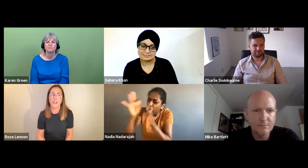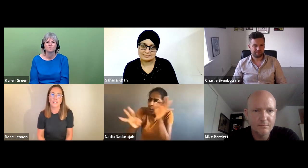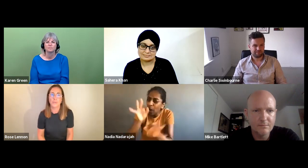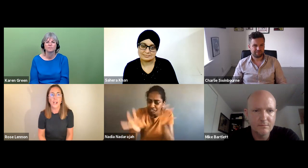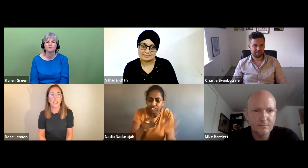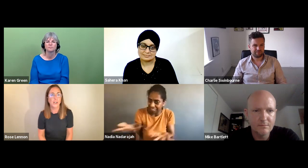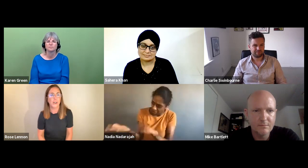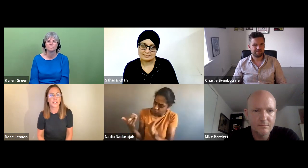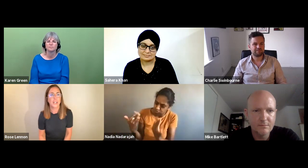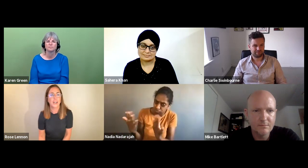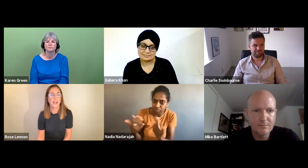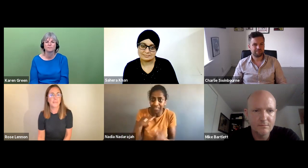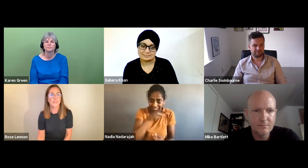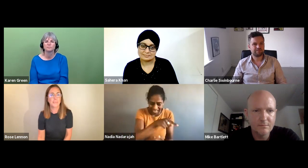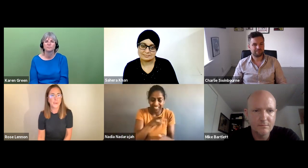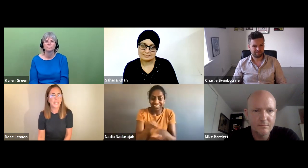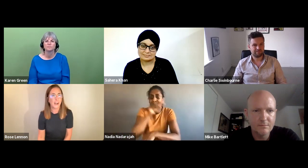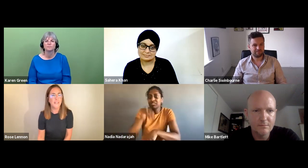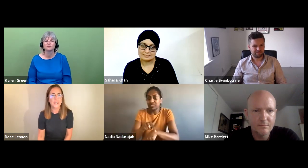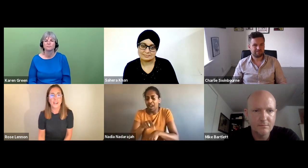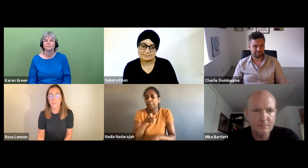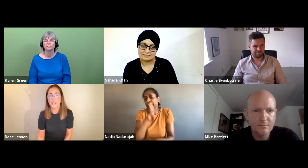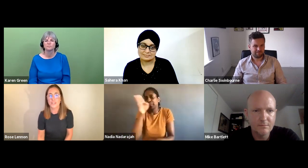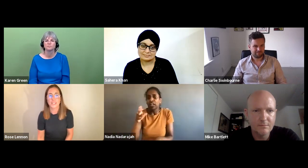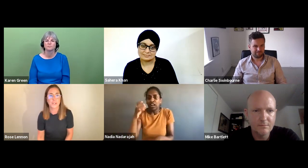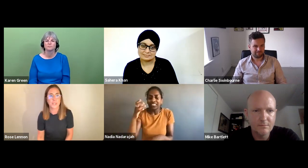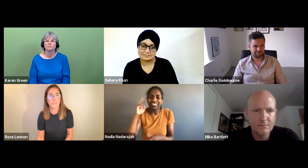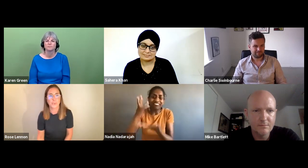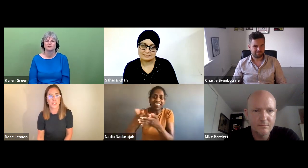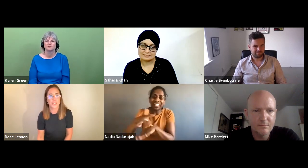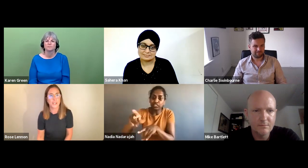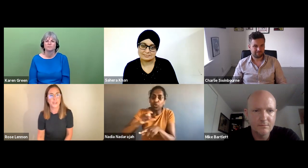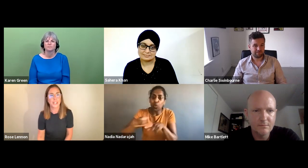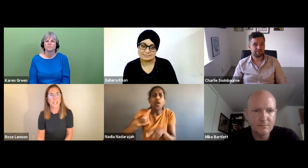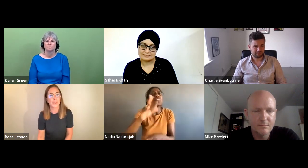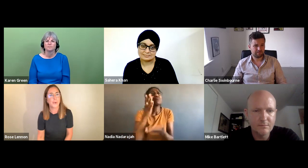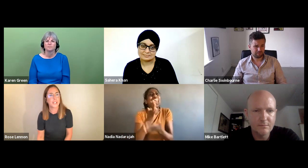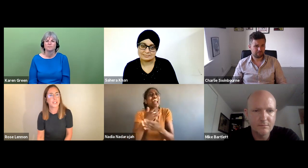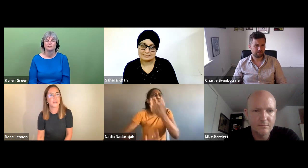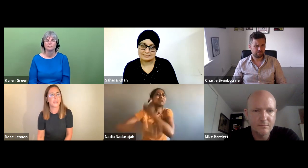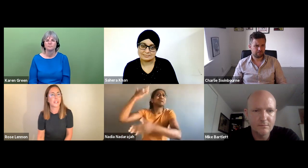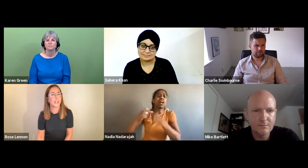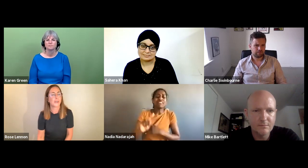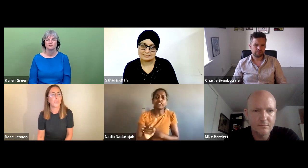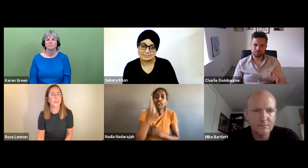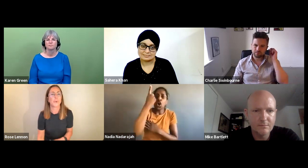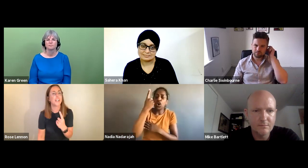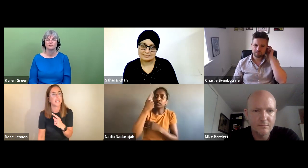learned quite a lot, but I was encouraged to ask questions, which was important too. And I think when I went to the course, well,